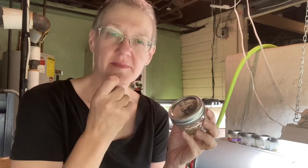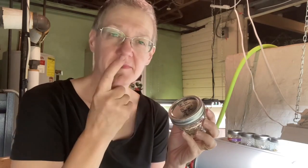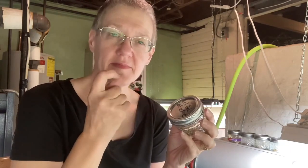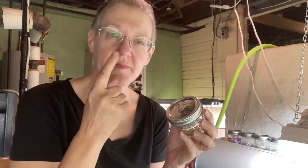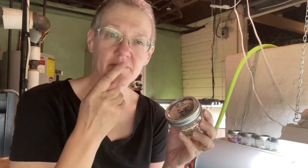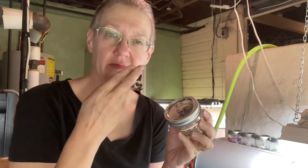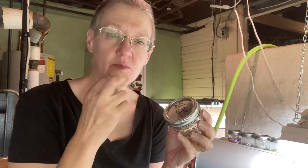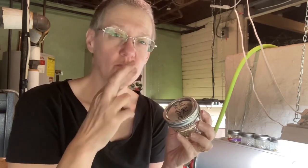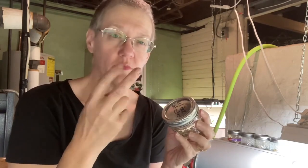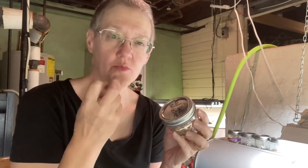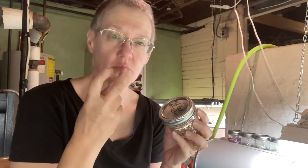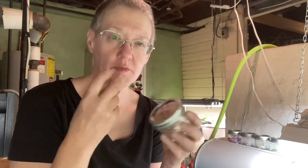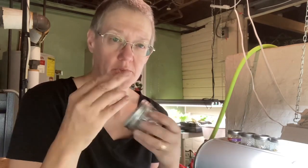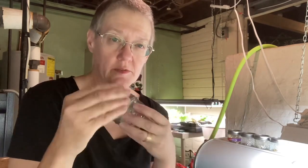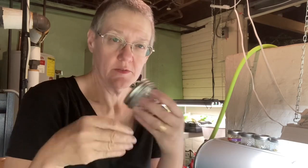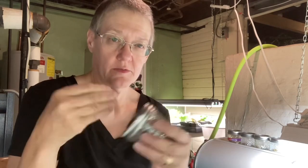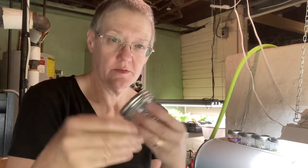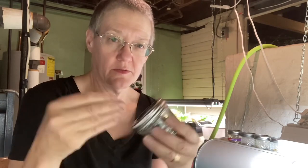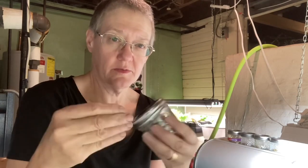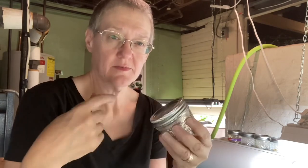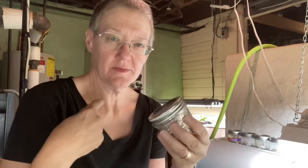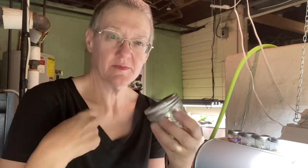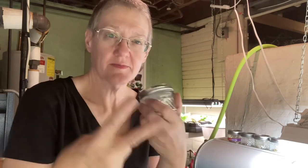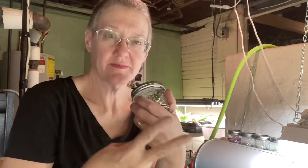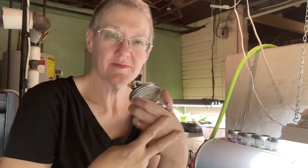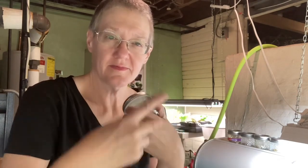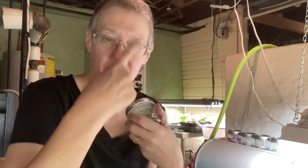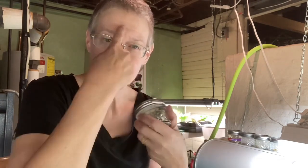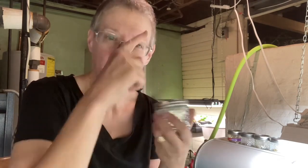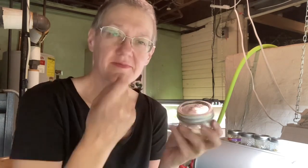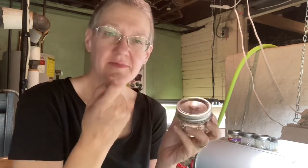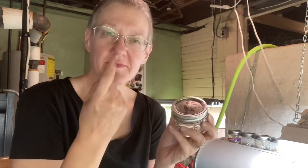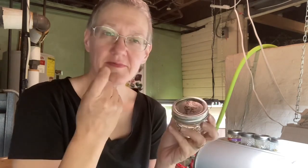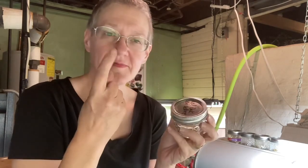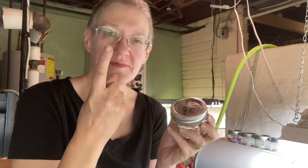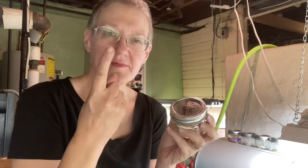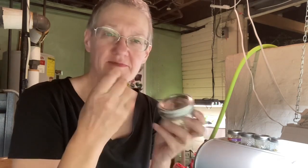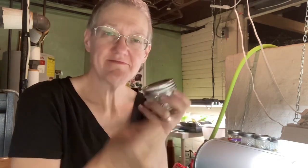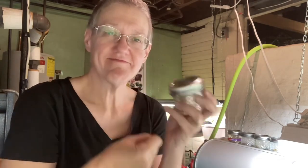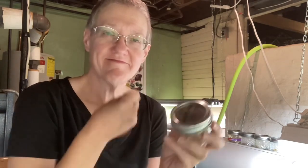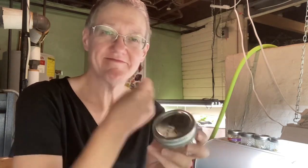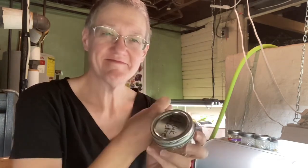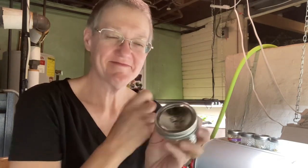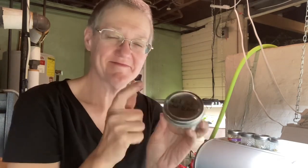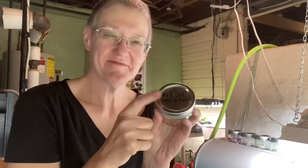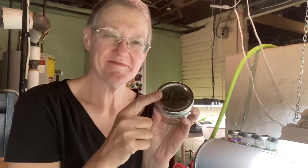11th or 12th generation. I've been saving it for 11 years.